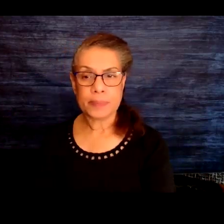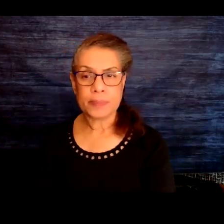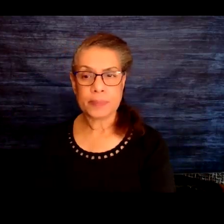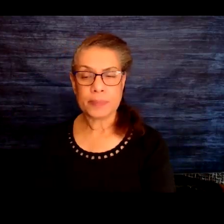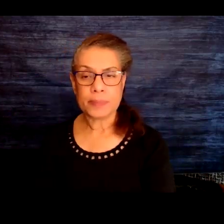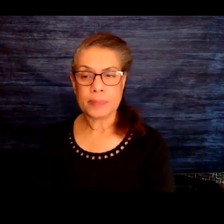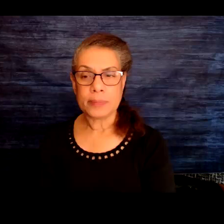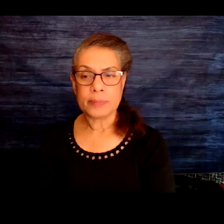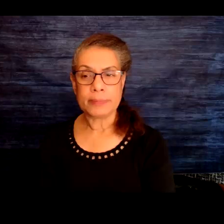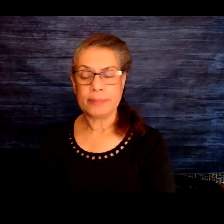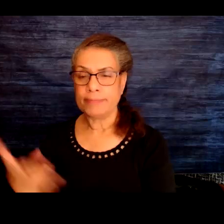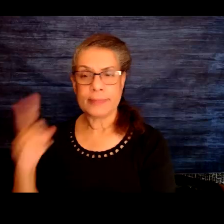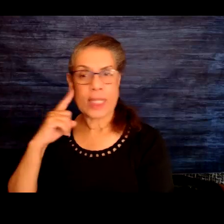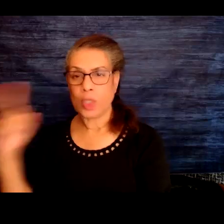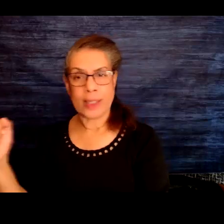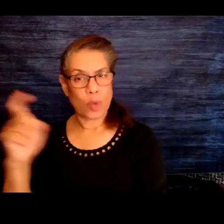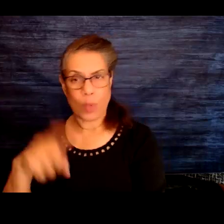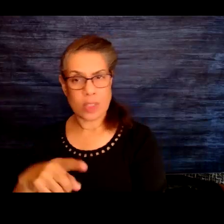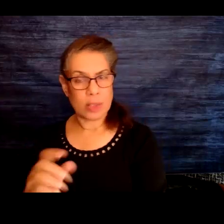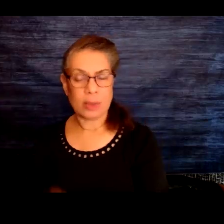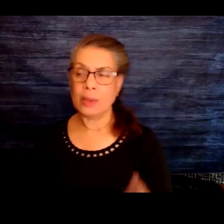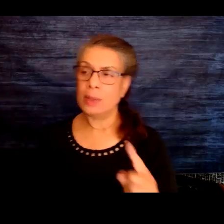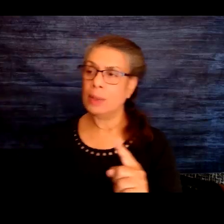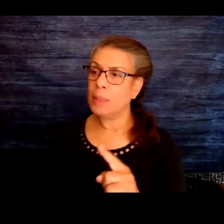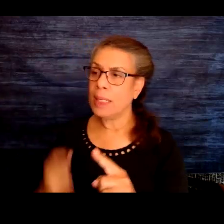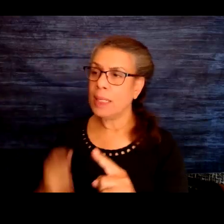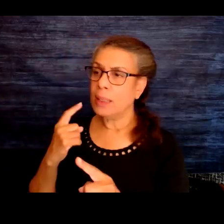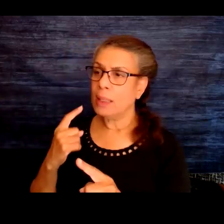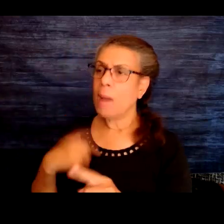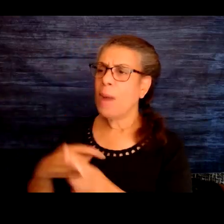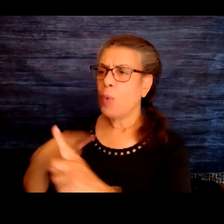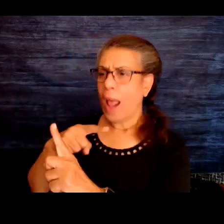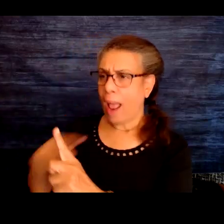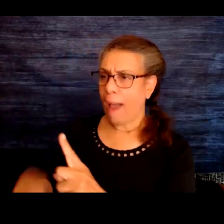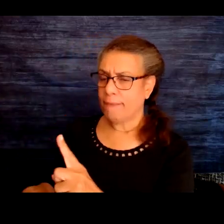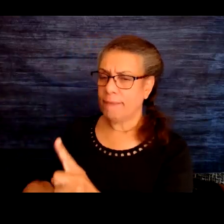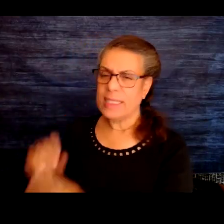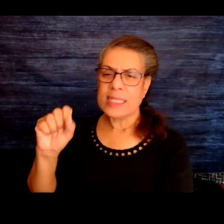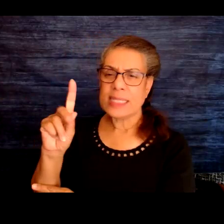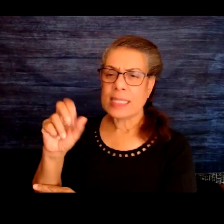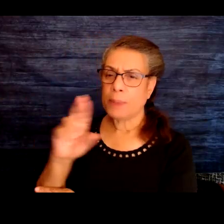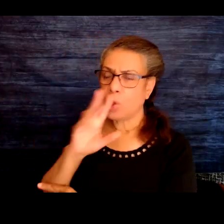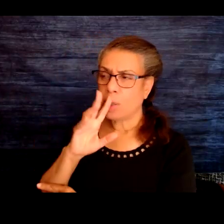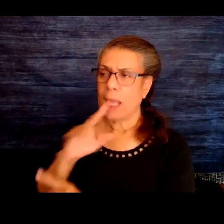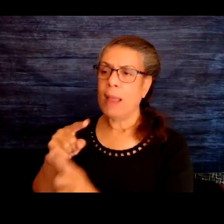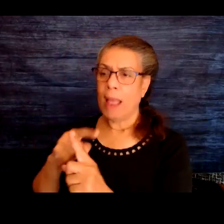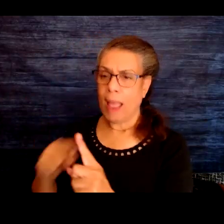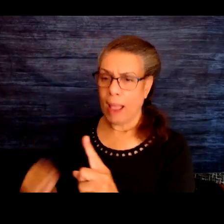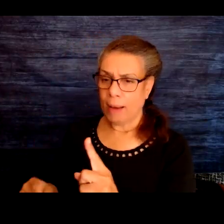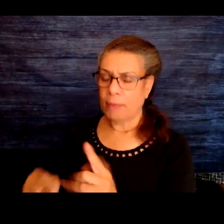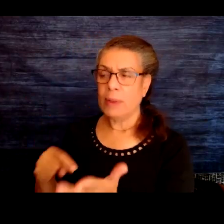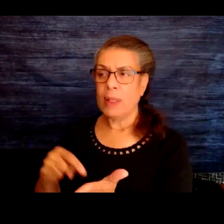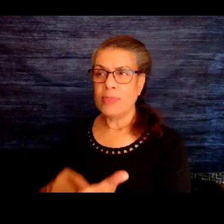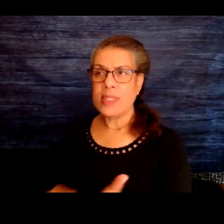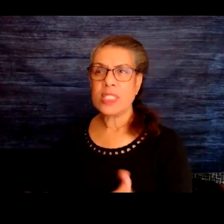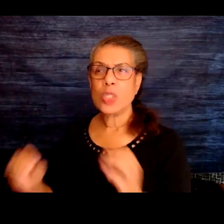about half of the schools in Mass right now at the secondary level follow the Mass core. I think this will be more